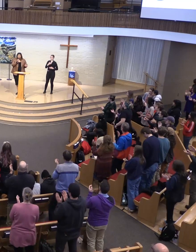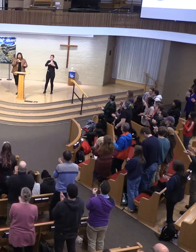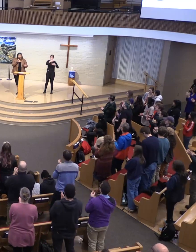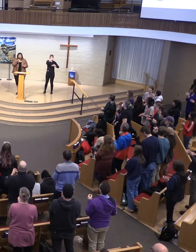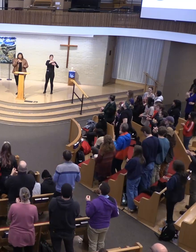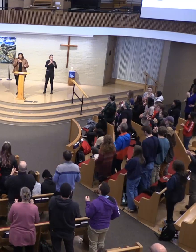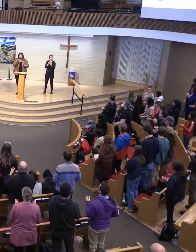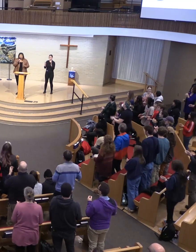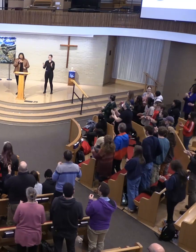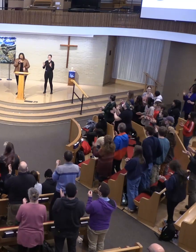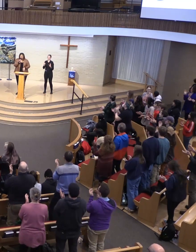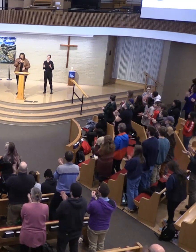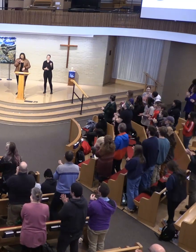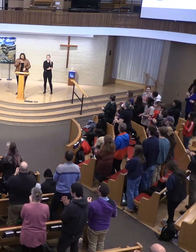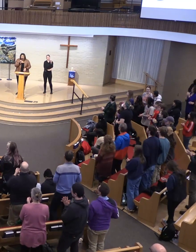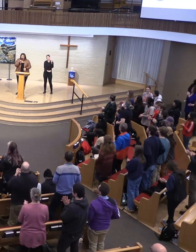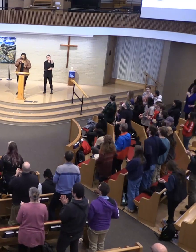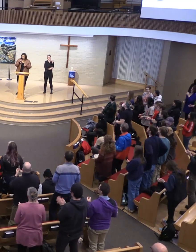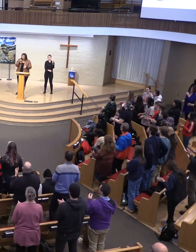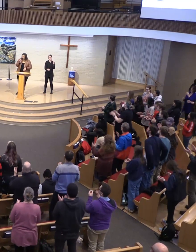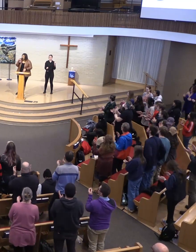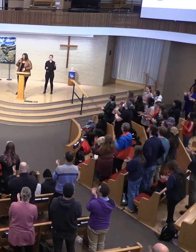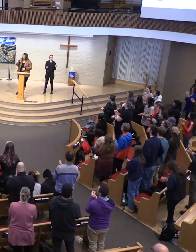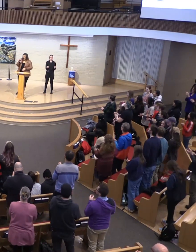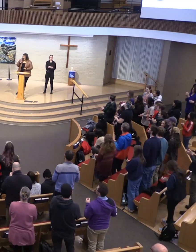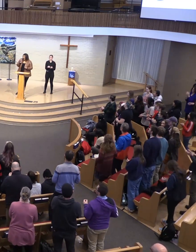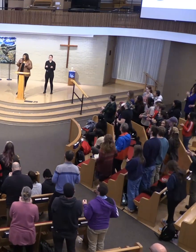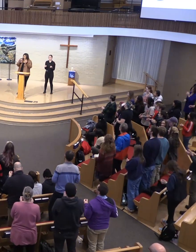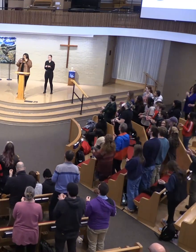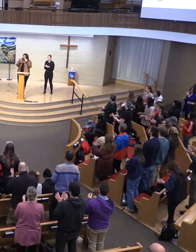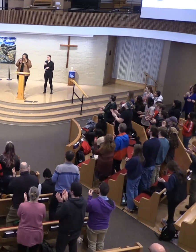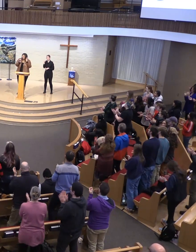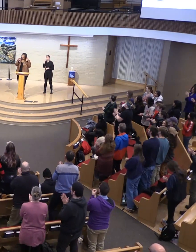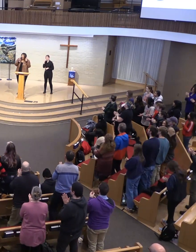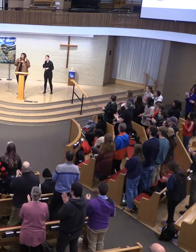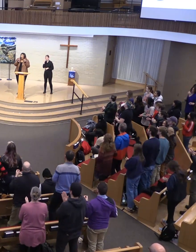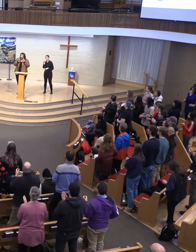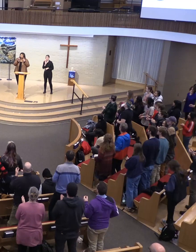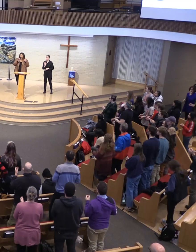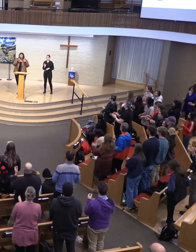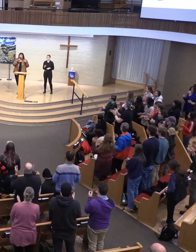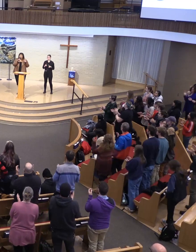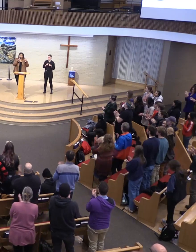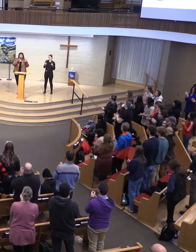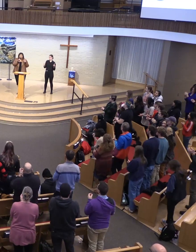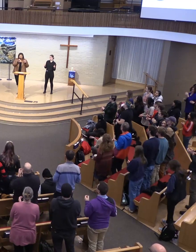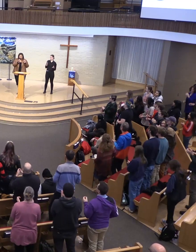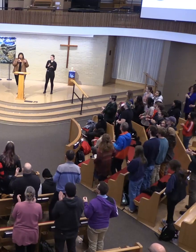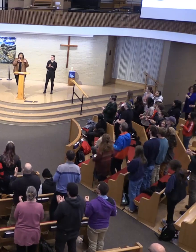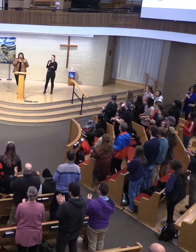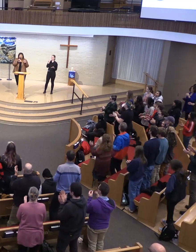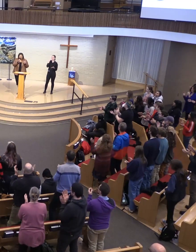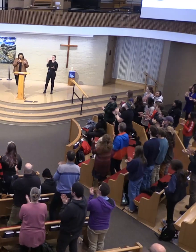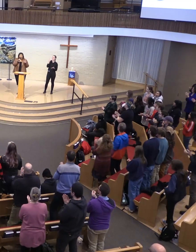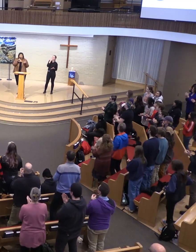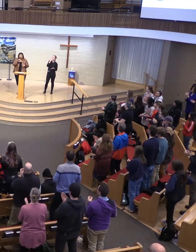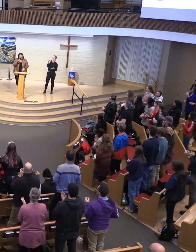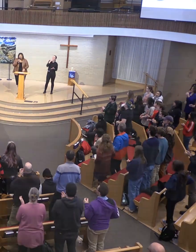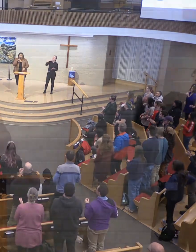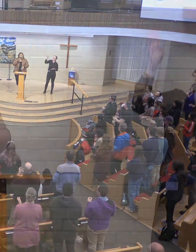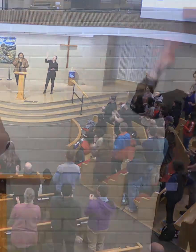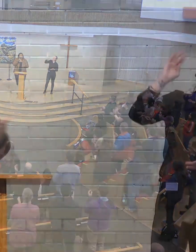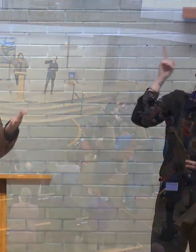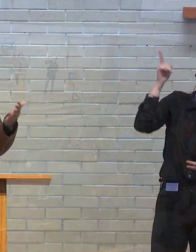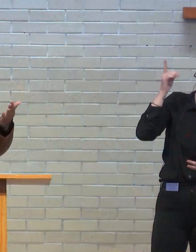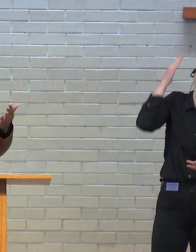lived a simple life and was extremely poor. On top of that, he had no eyesight, but that didn't keep him from seeing the light. He